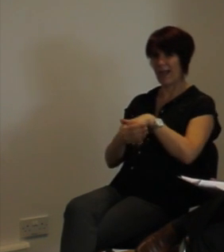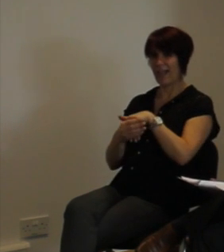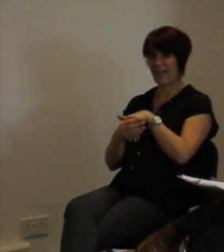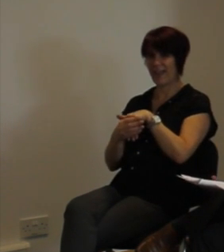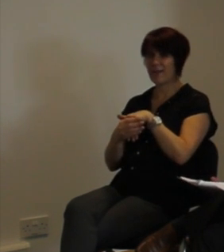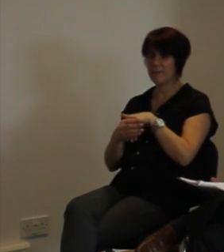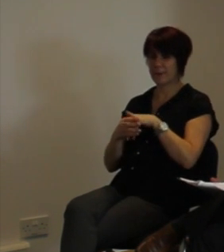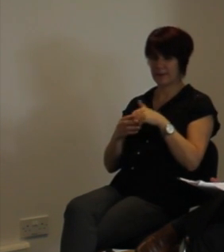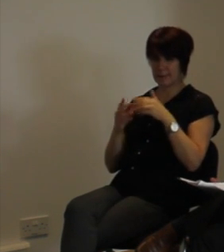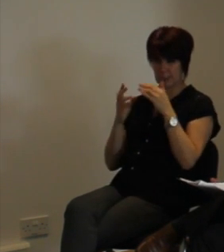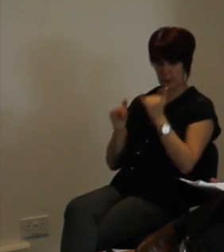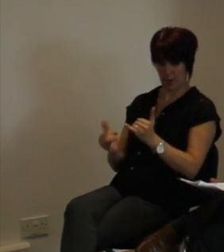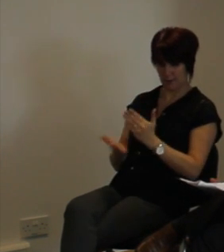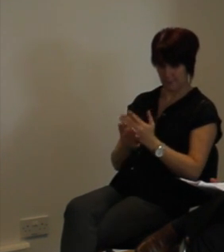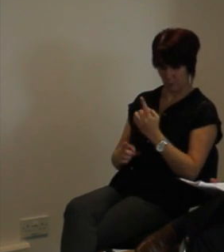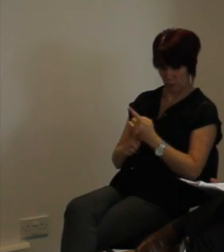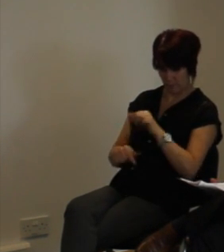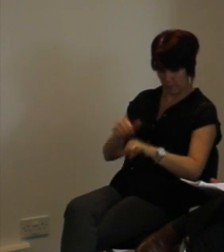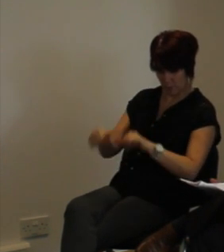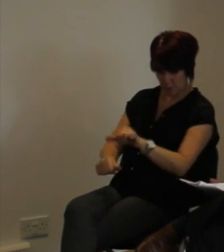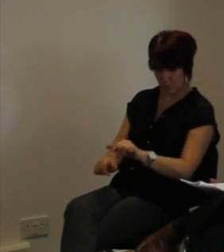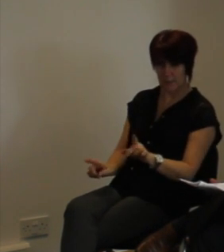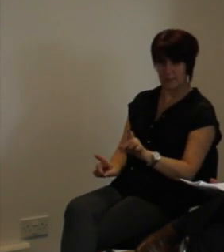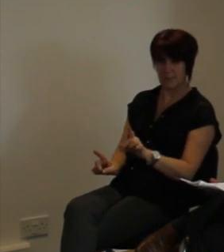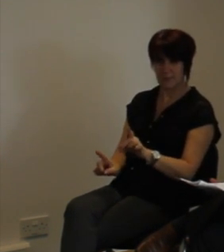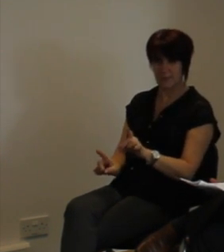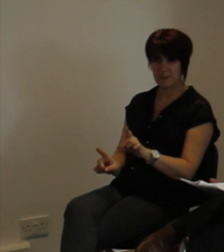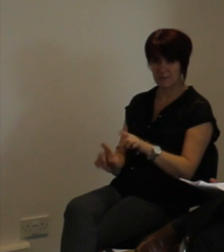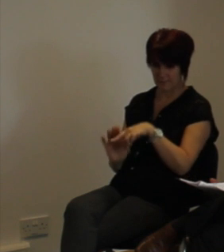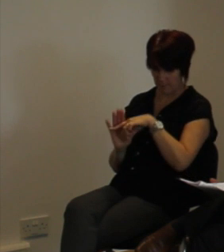to regulate and view what you've done in terms of